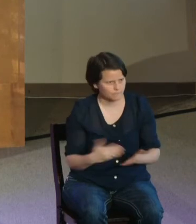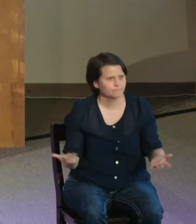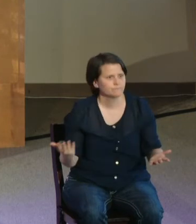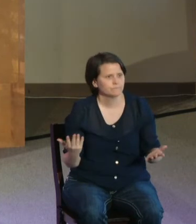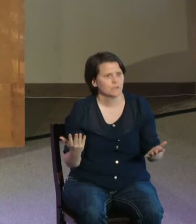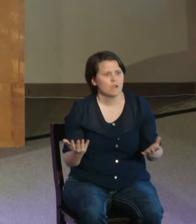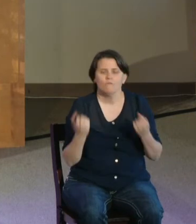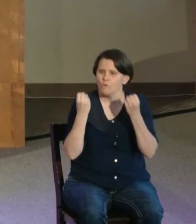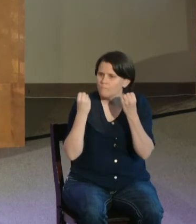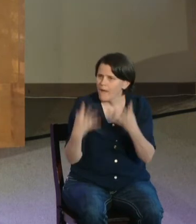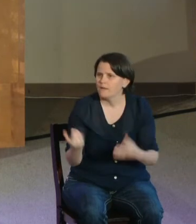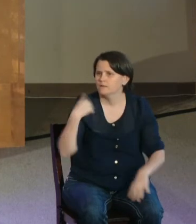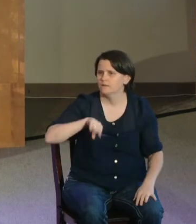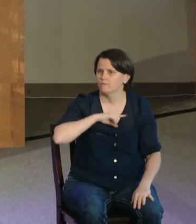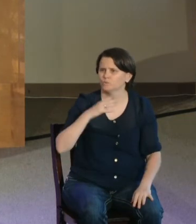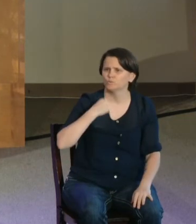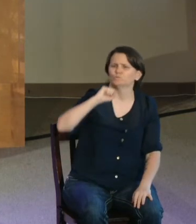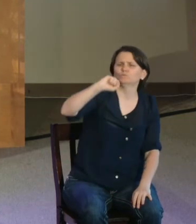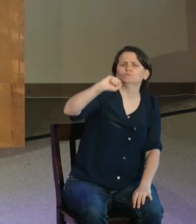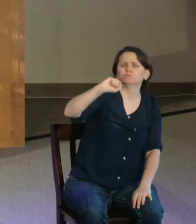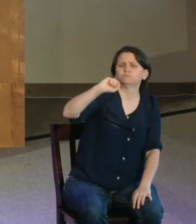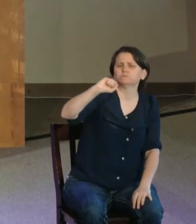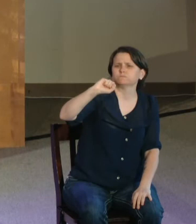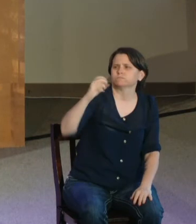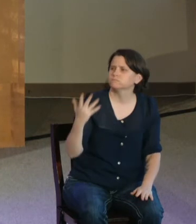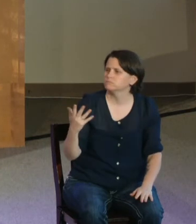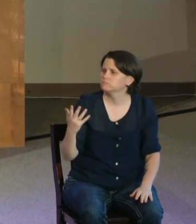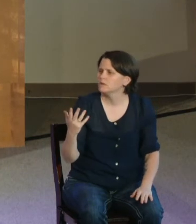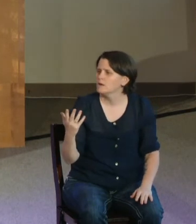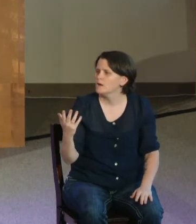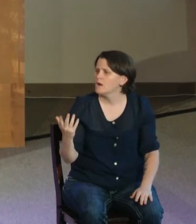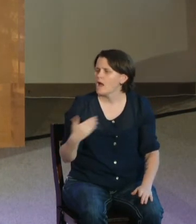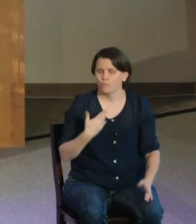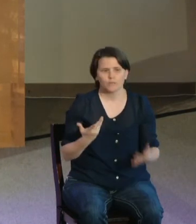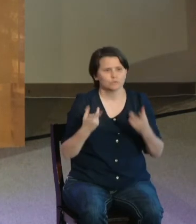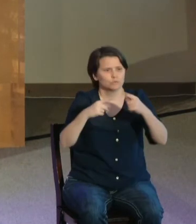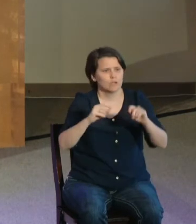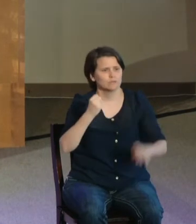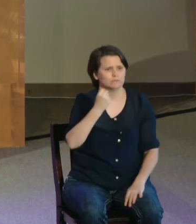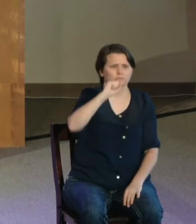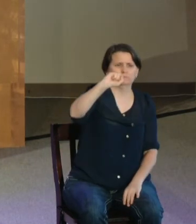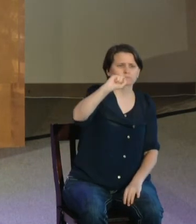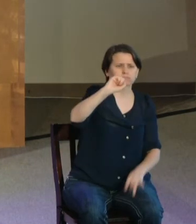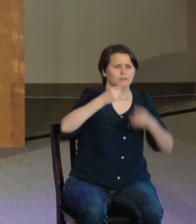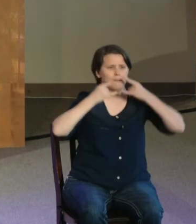in resistance to this change and have the reaction to be in opposition to the mask